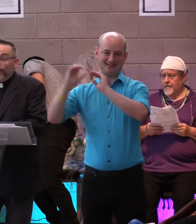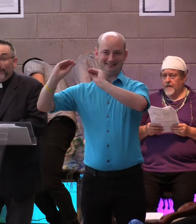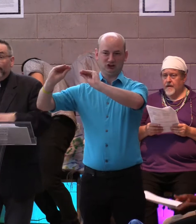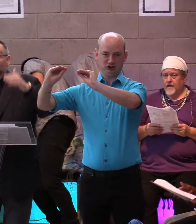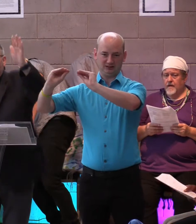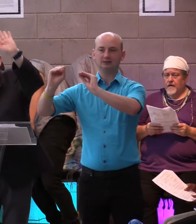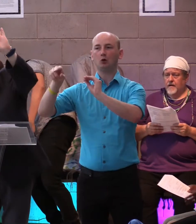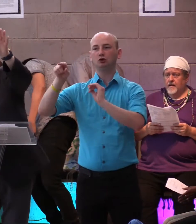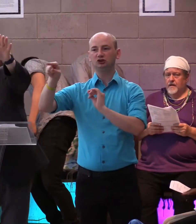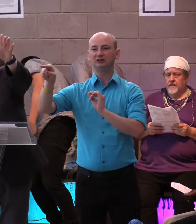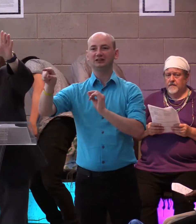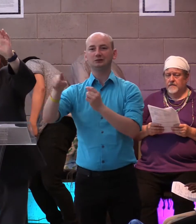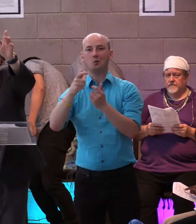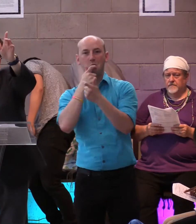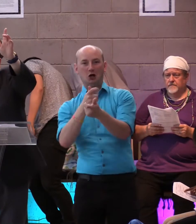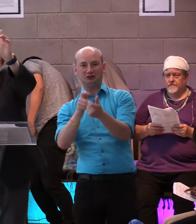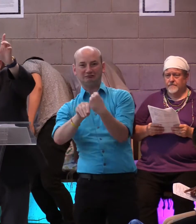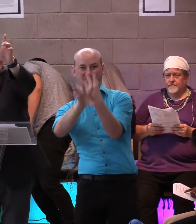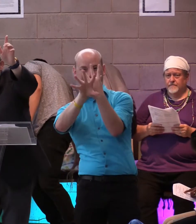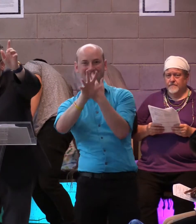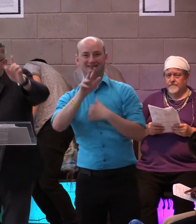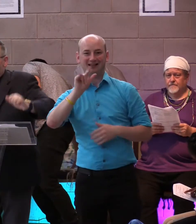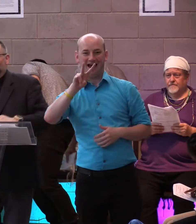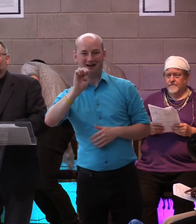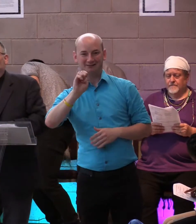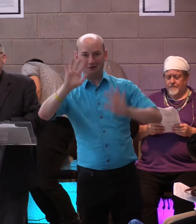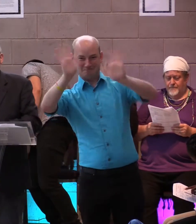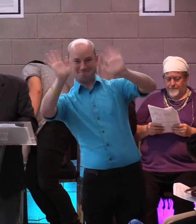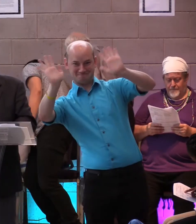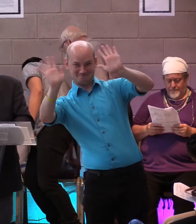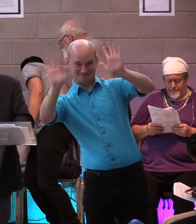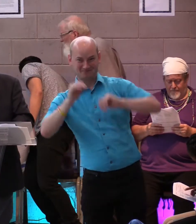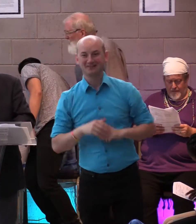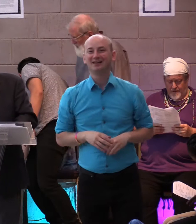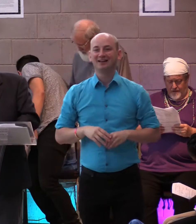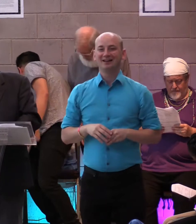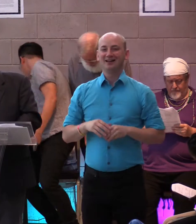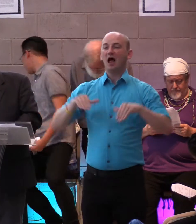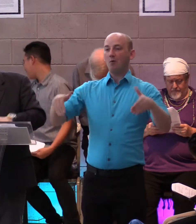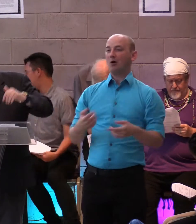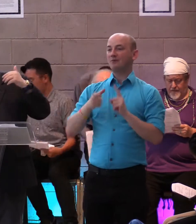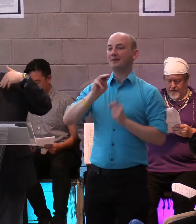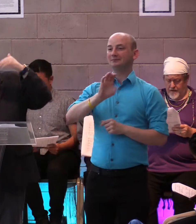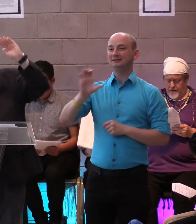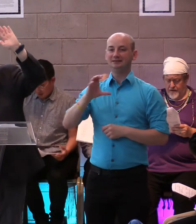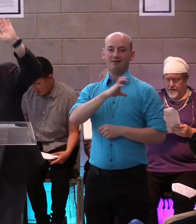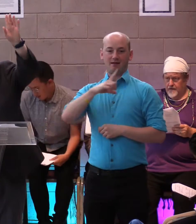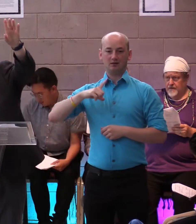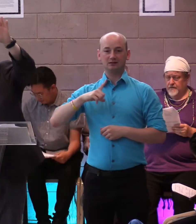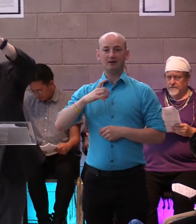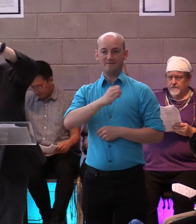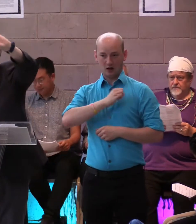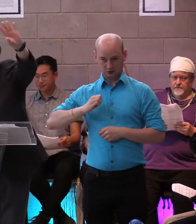she is with us by live stream, so we're grateful for that. And I also bring you greetings from MCC Council of Elders with us tonight on